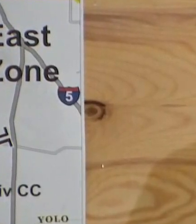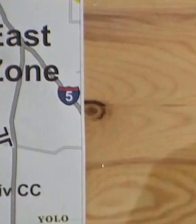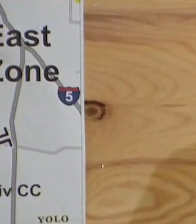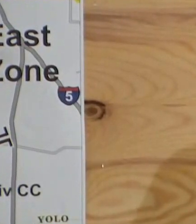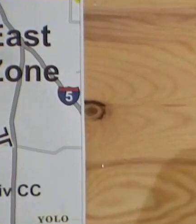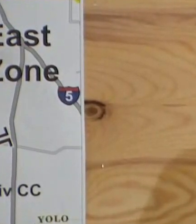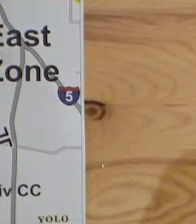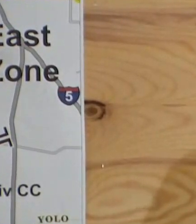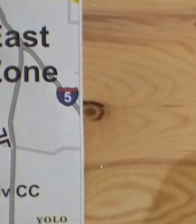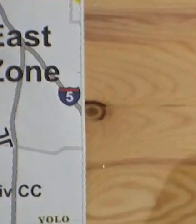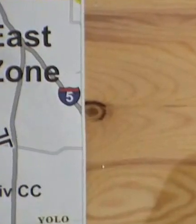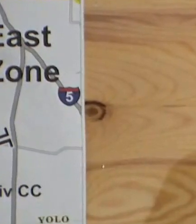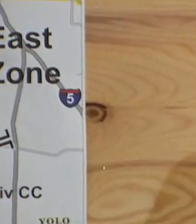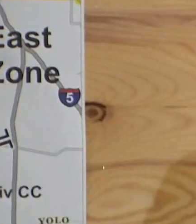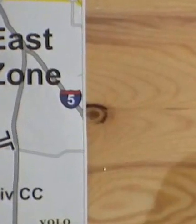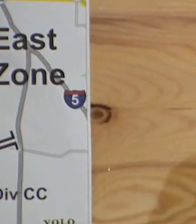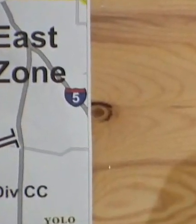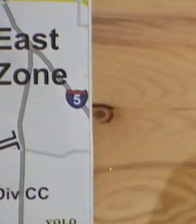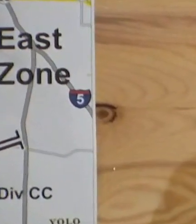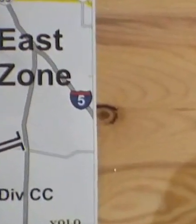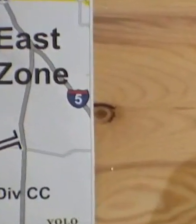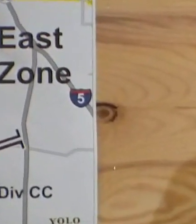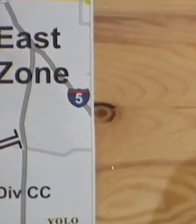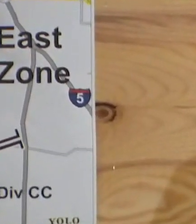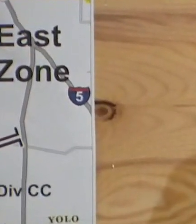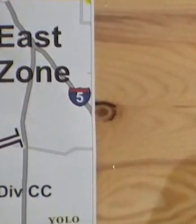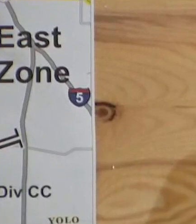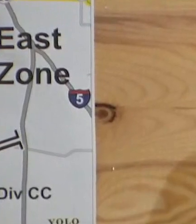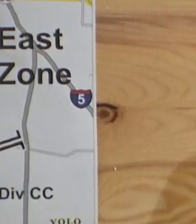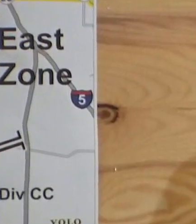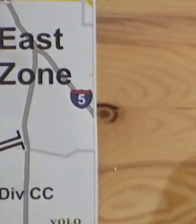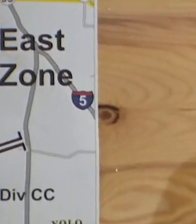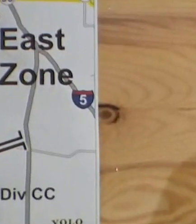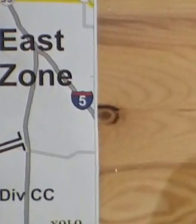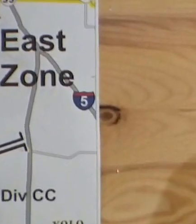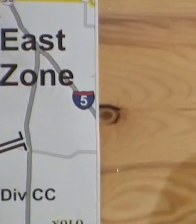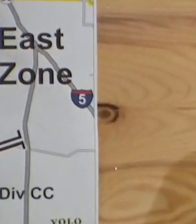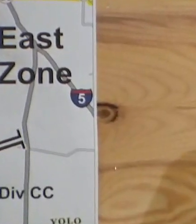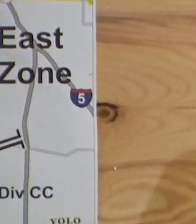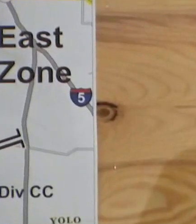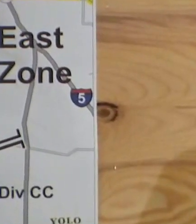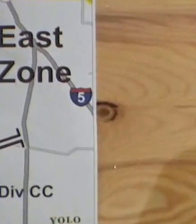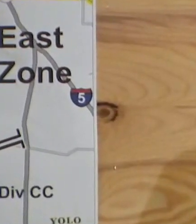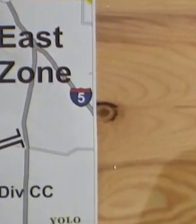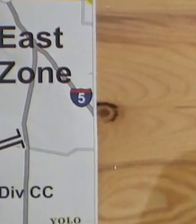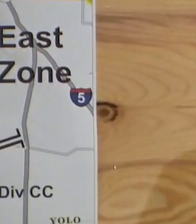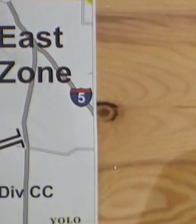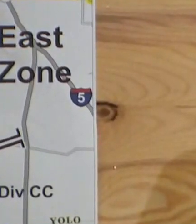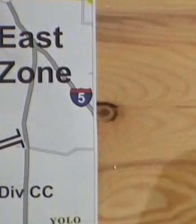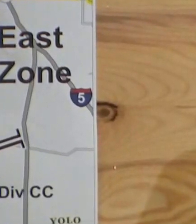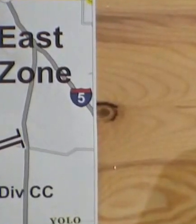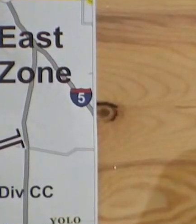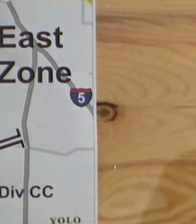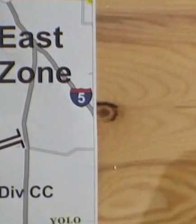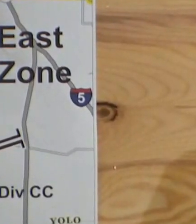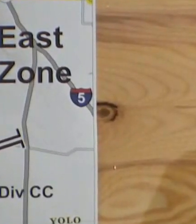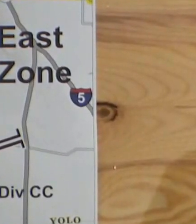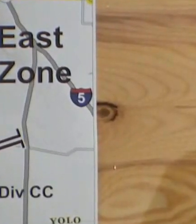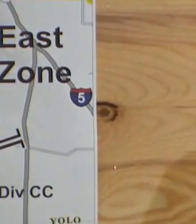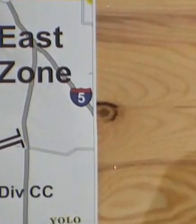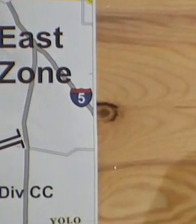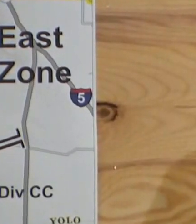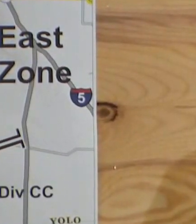sparking a wildfire. Make sure you have an evacuation plan, a supply kit, and important paperwork will make